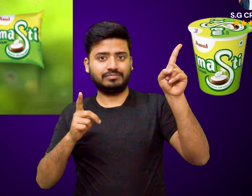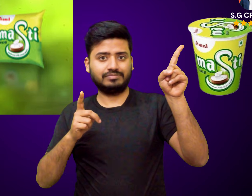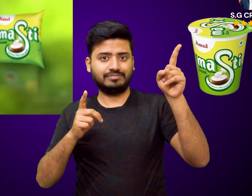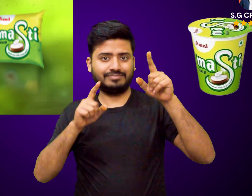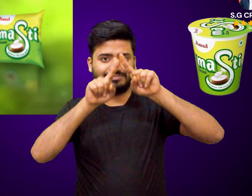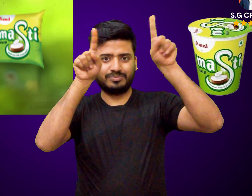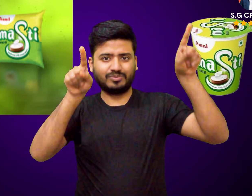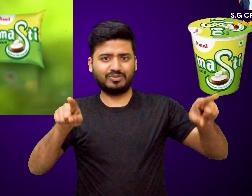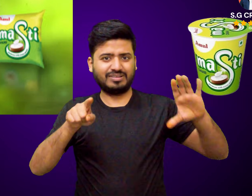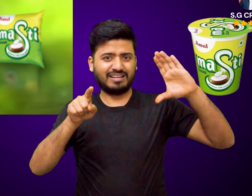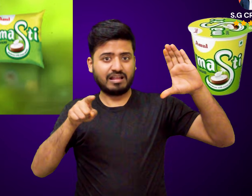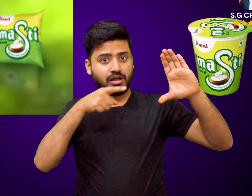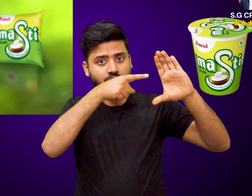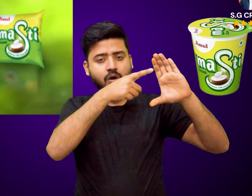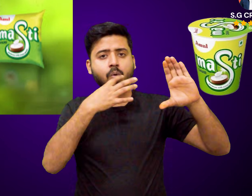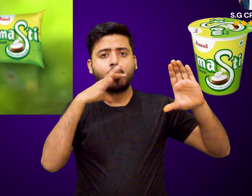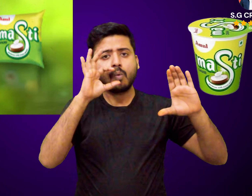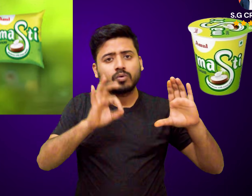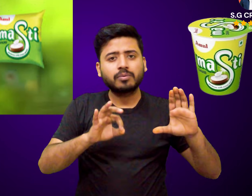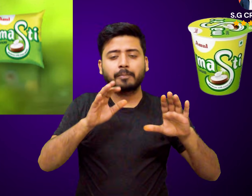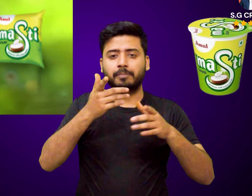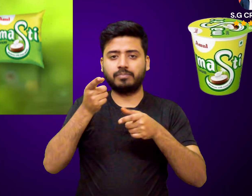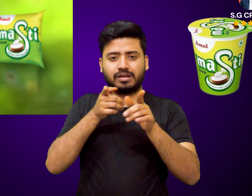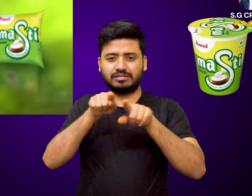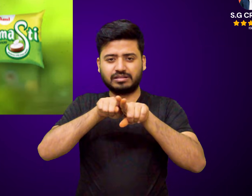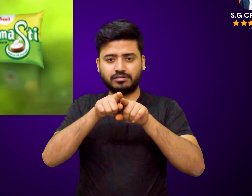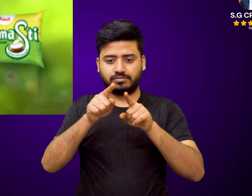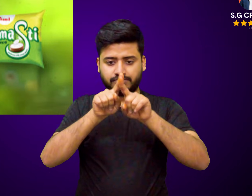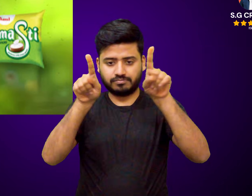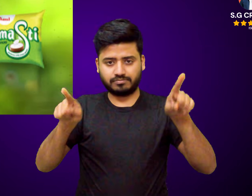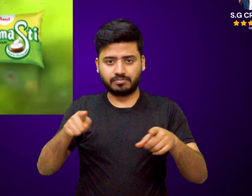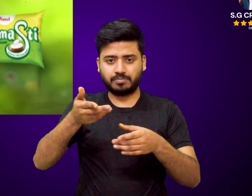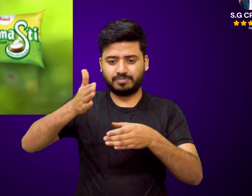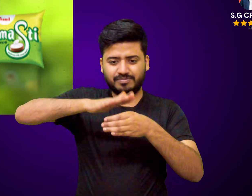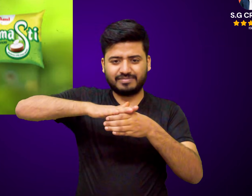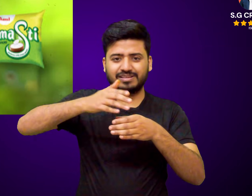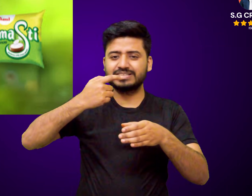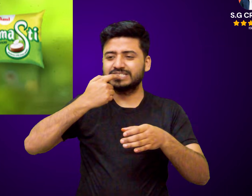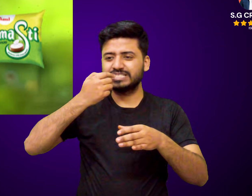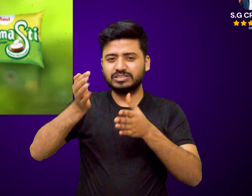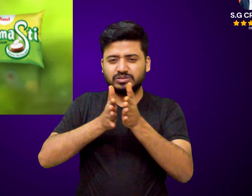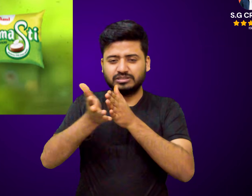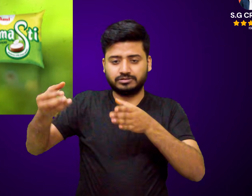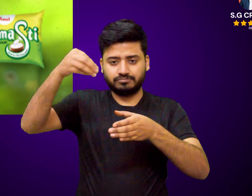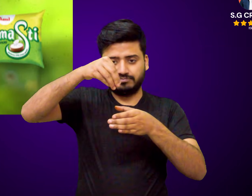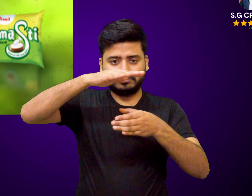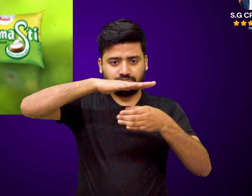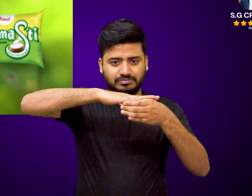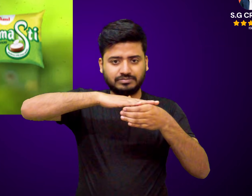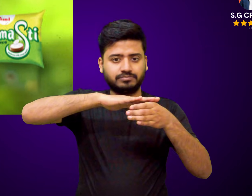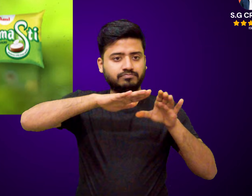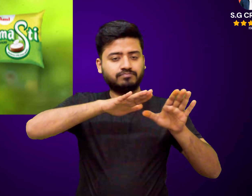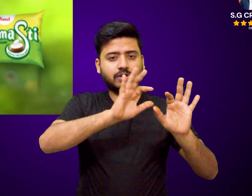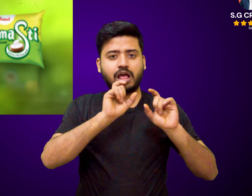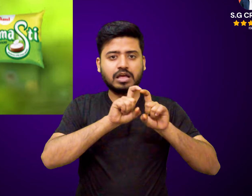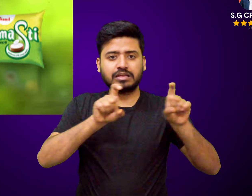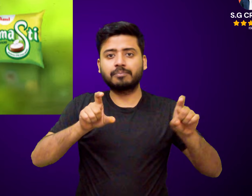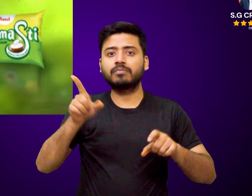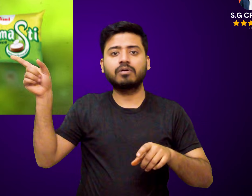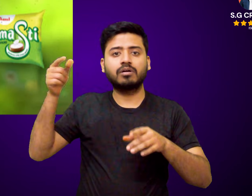defect. Nutritional accuracy. Previous tests by platforms like Trashified already showed that the macronutrients, protein,